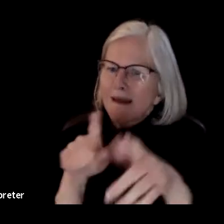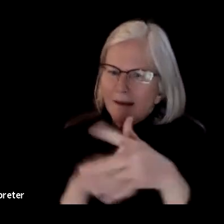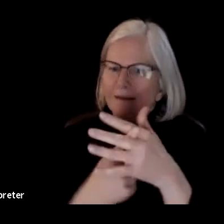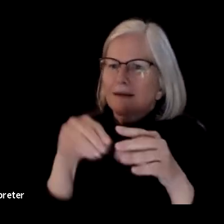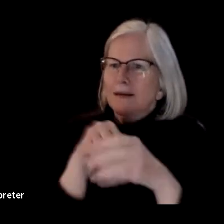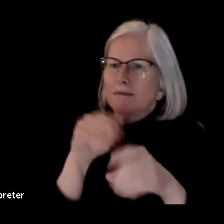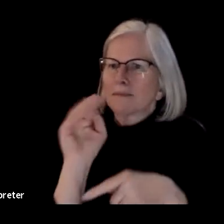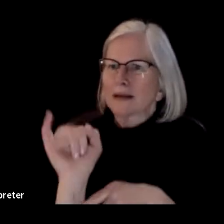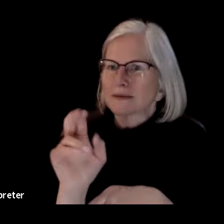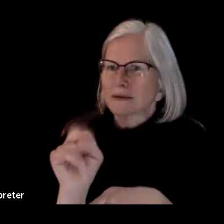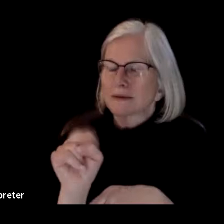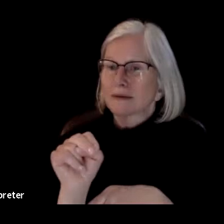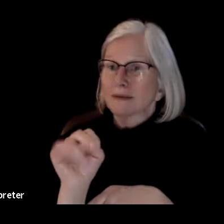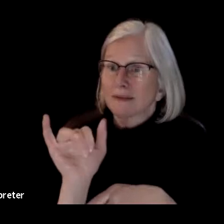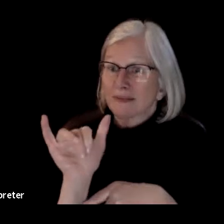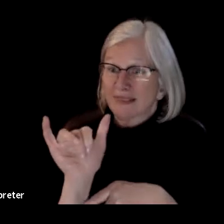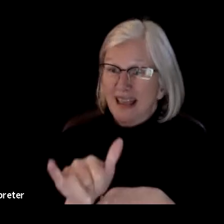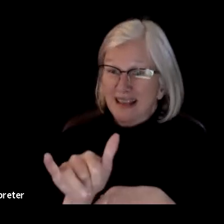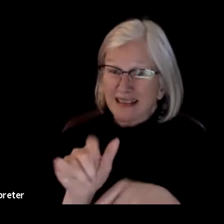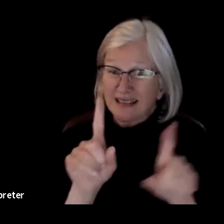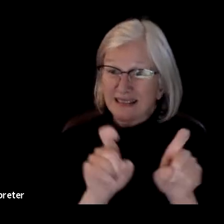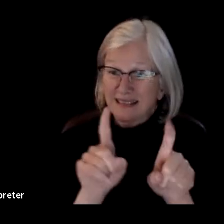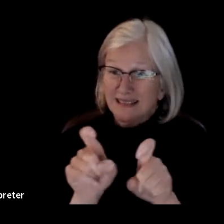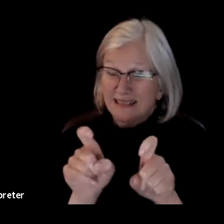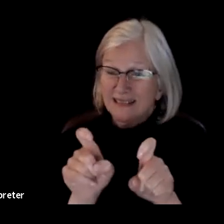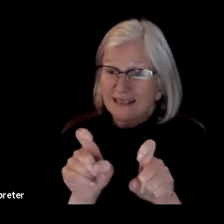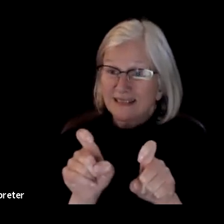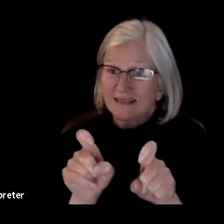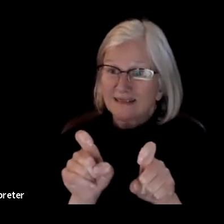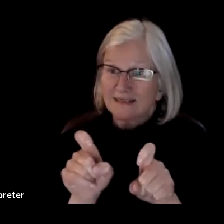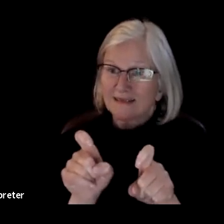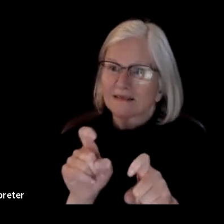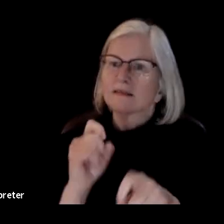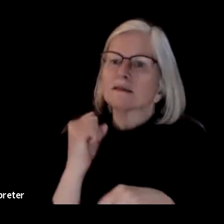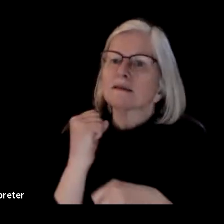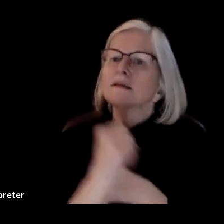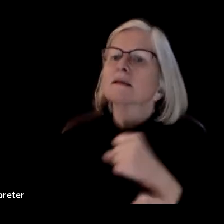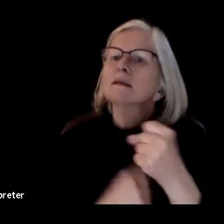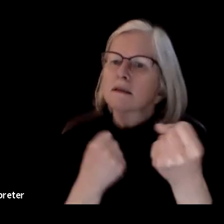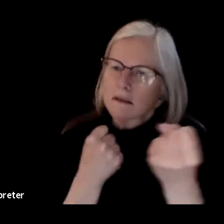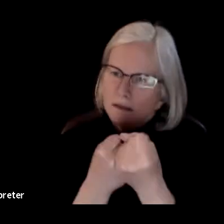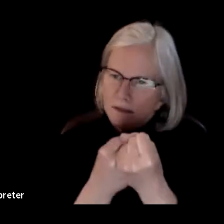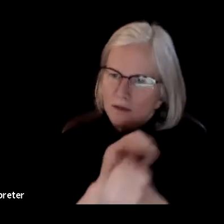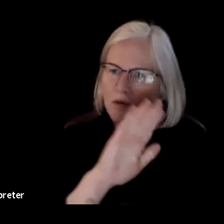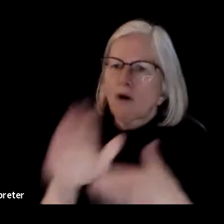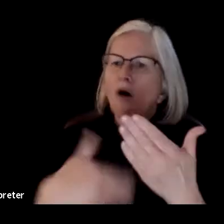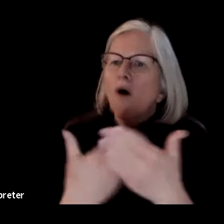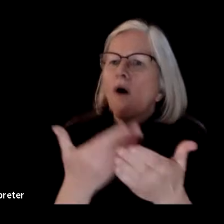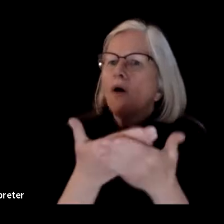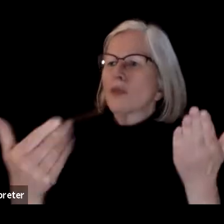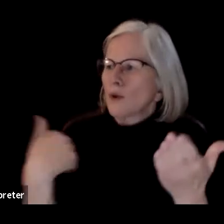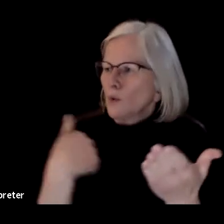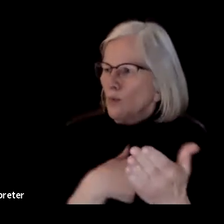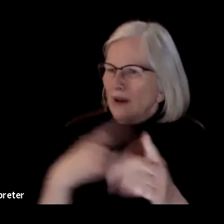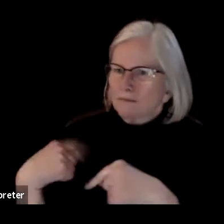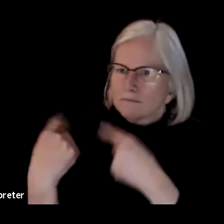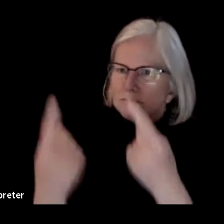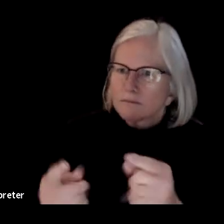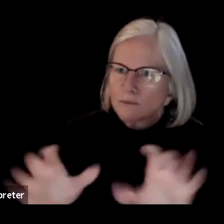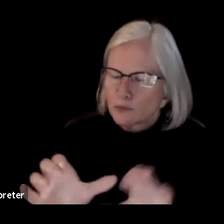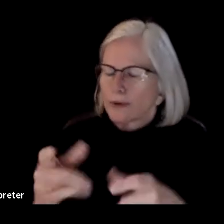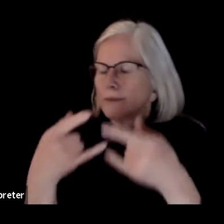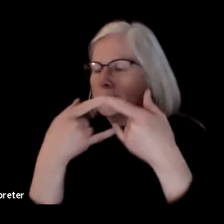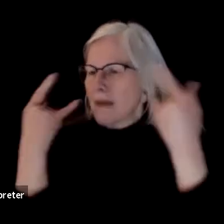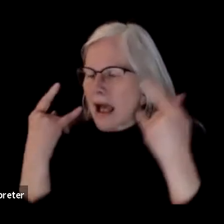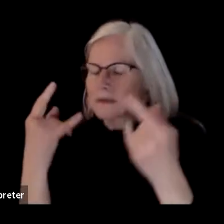safety measures already in place, such as masking and social distancing. I know people